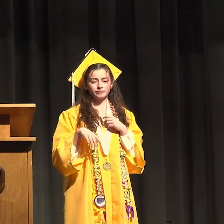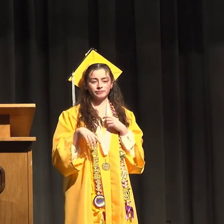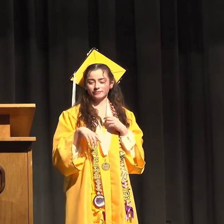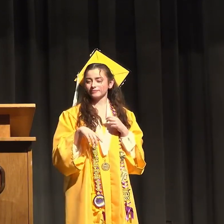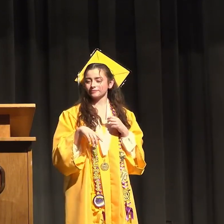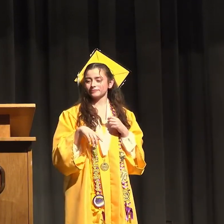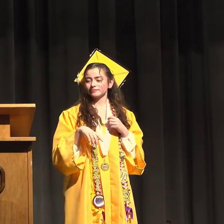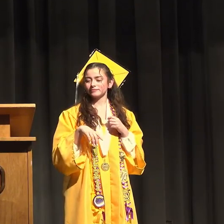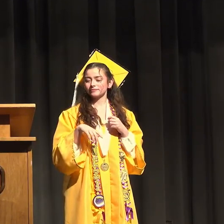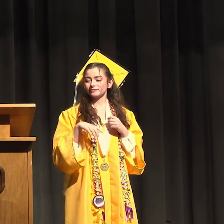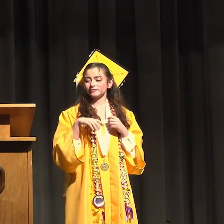her.